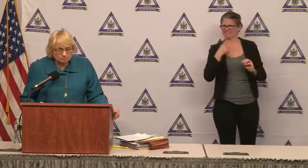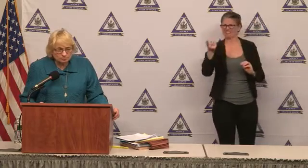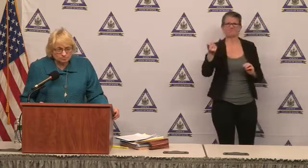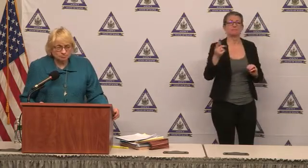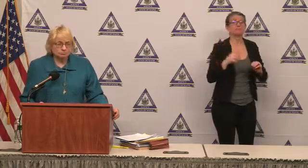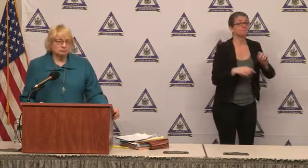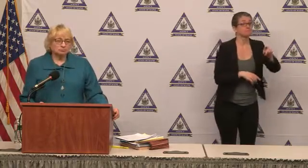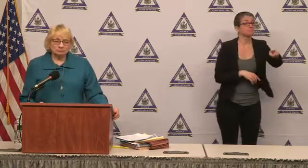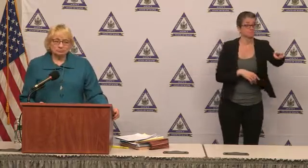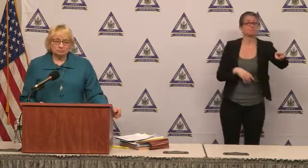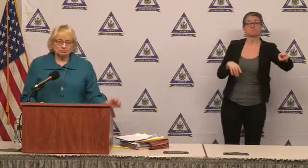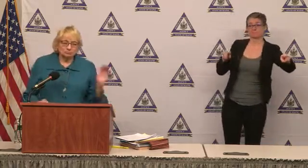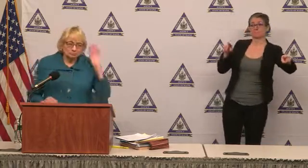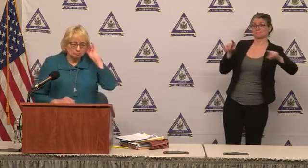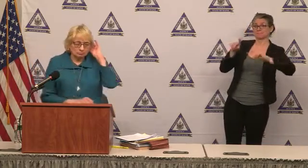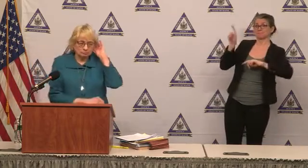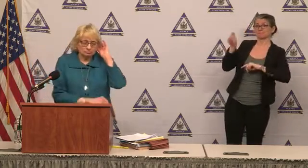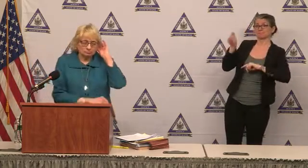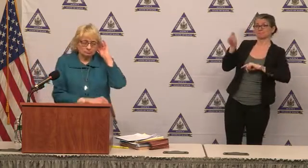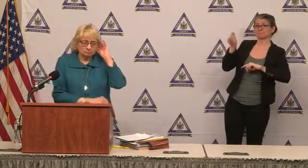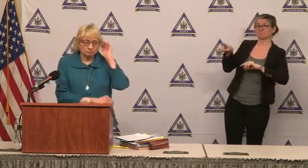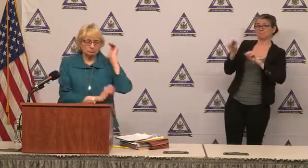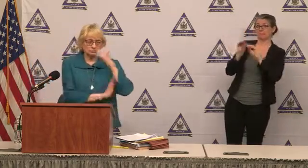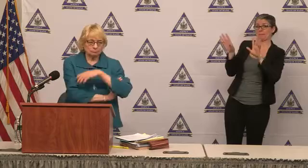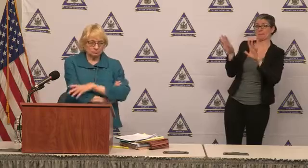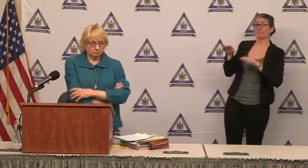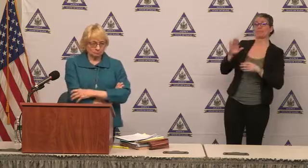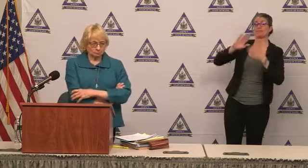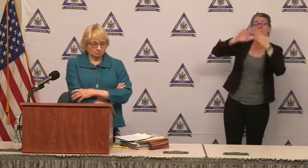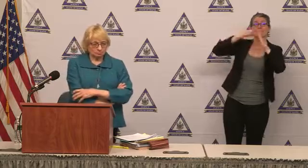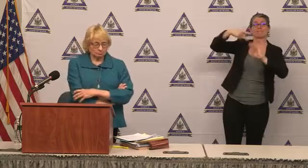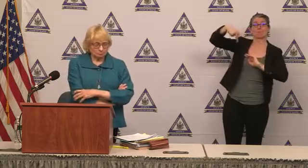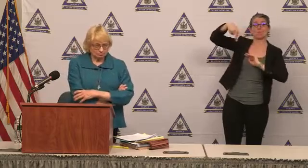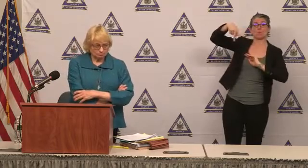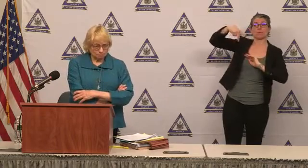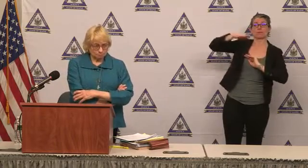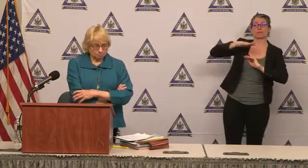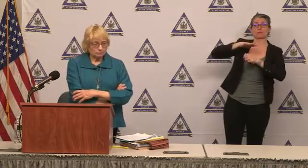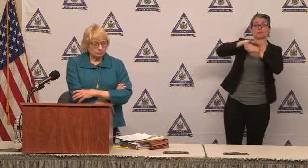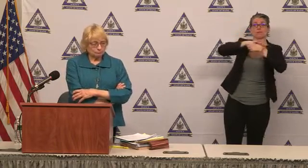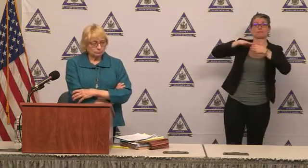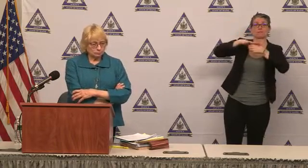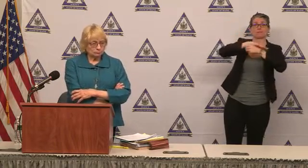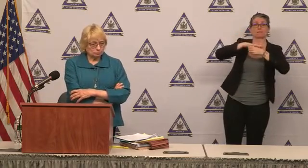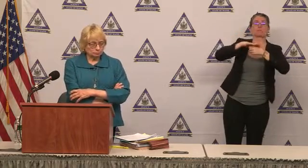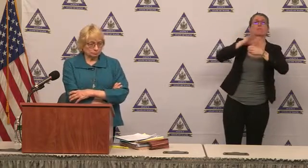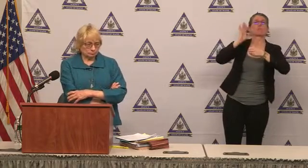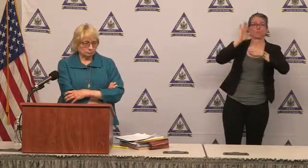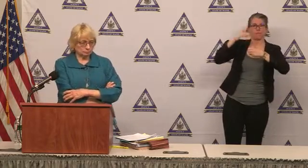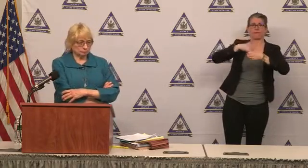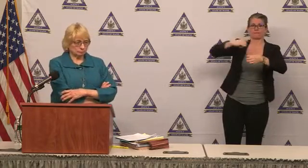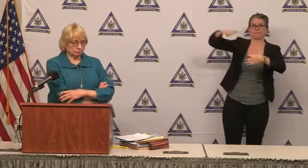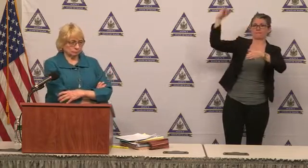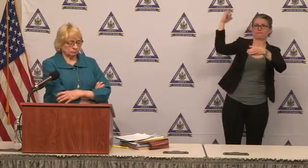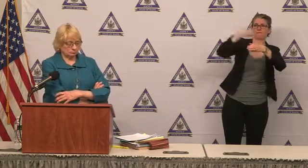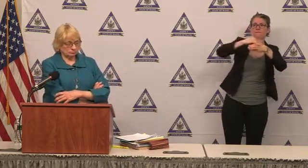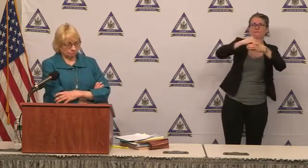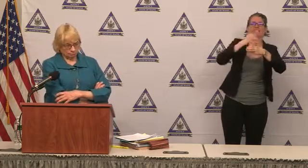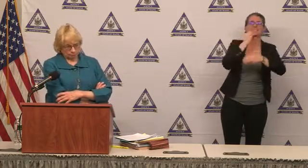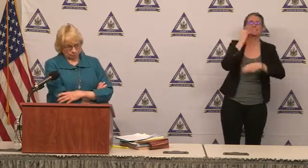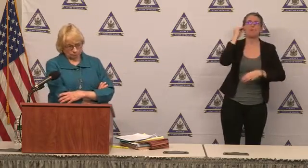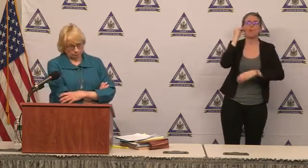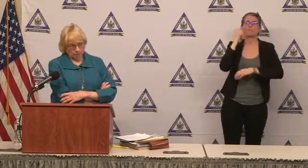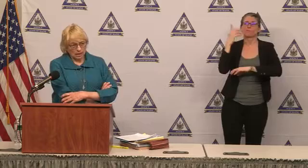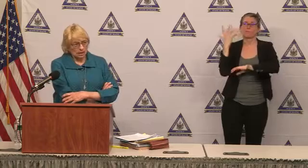it was going to institute a 5-day, not shelter in place, but stay at home order. Do you think that's the right move for the city?